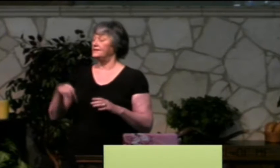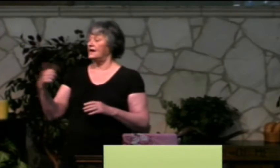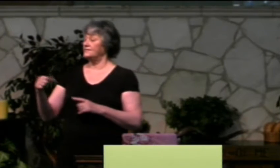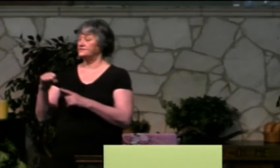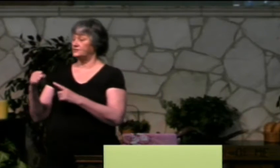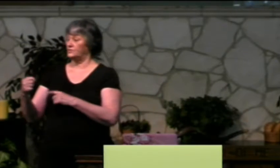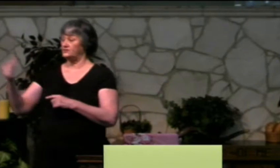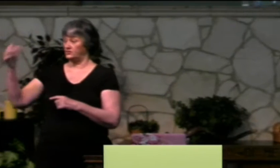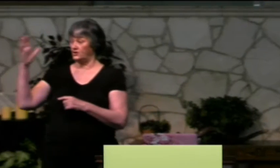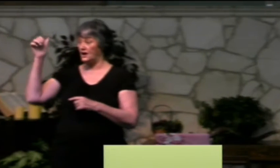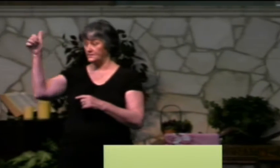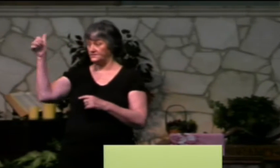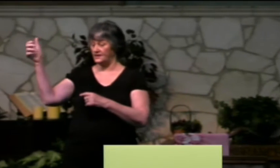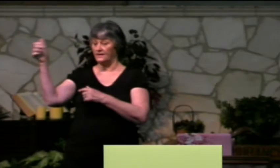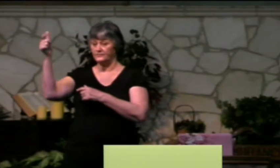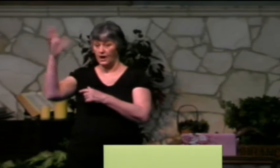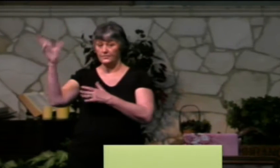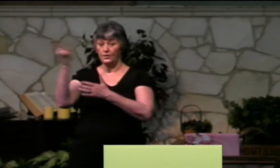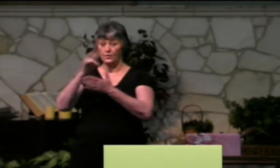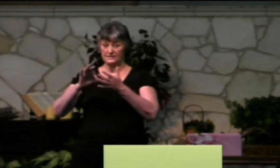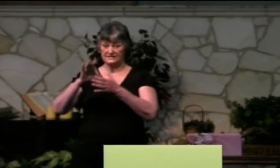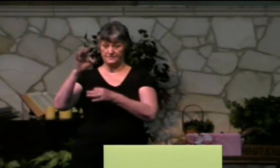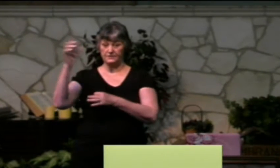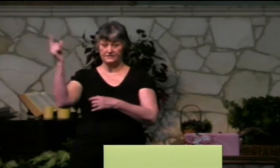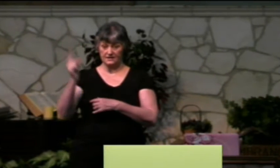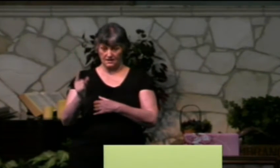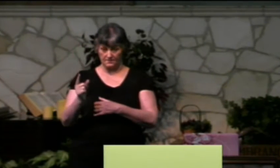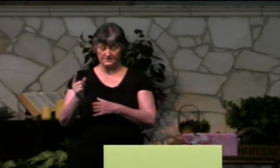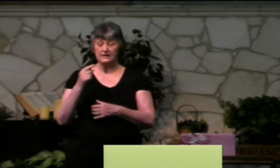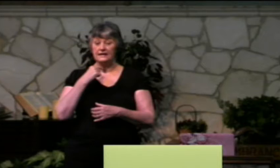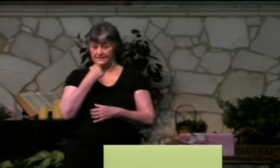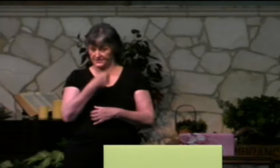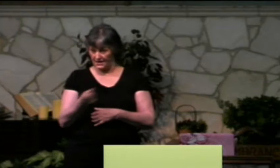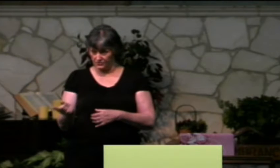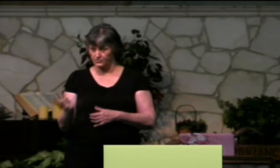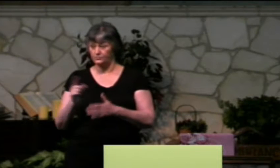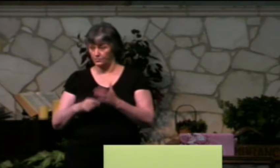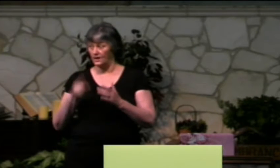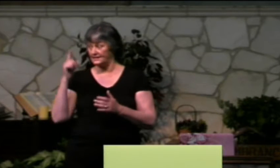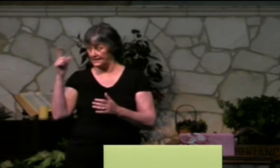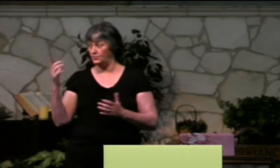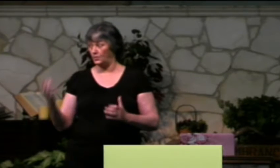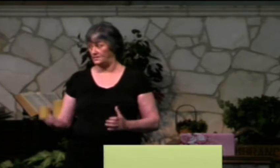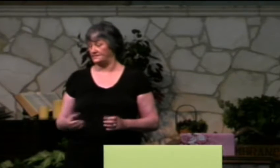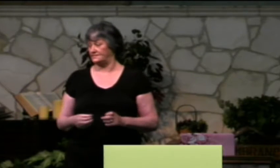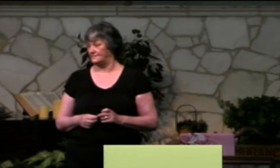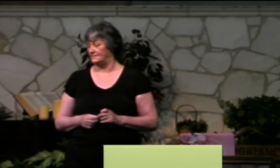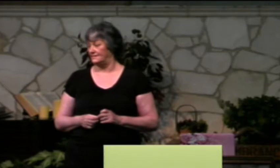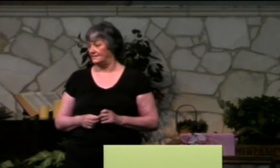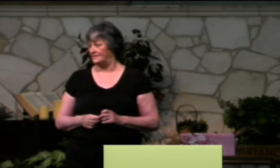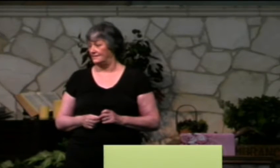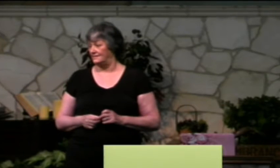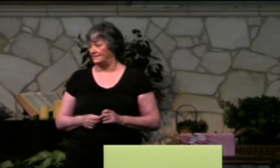other situation, God Himself, God the Holy Spirit, comes and tells you what He wants.